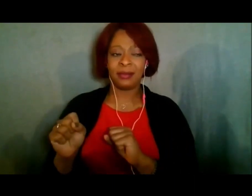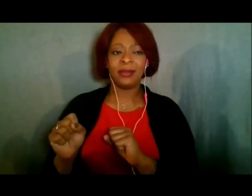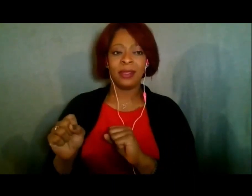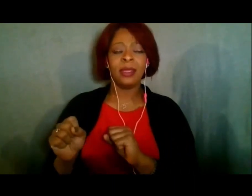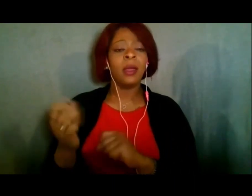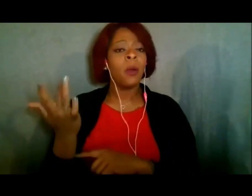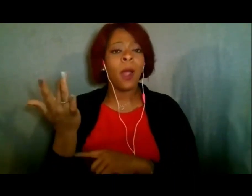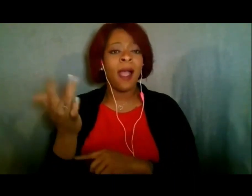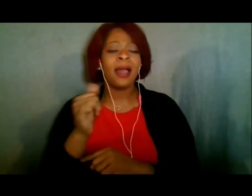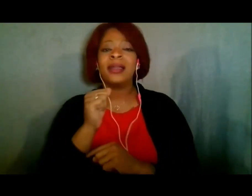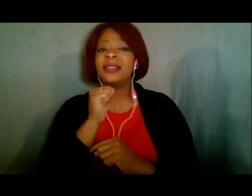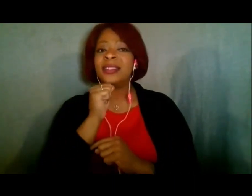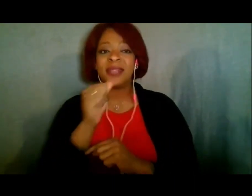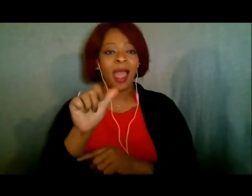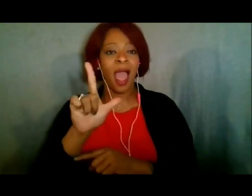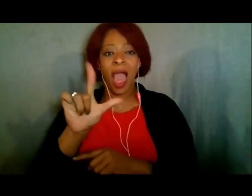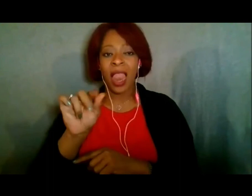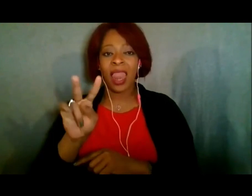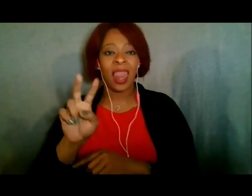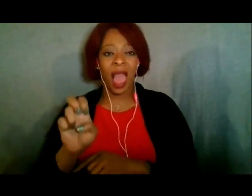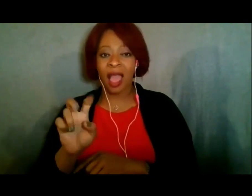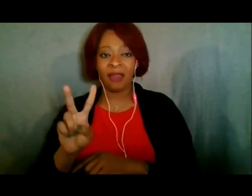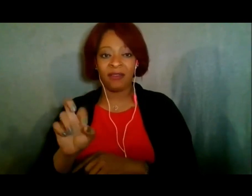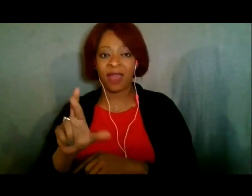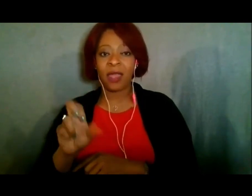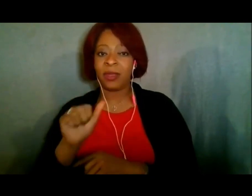because it's not live.